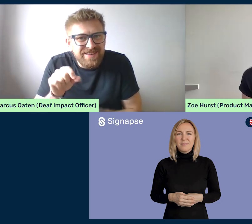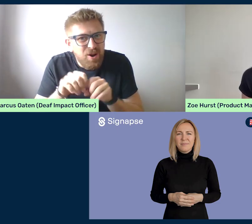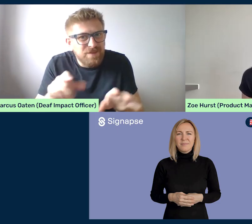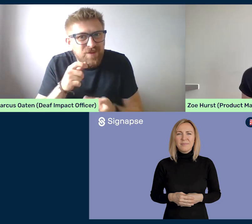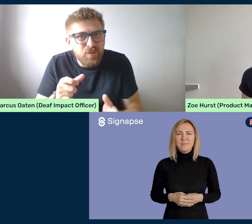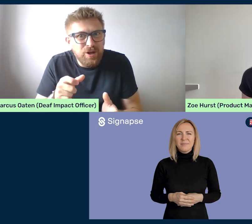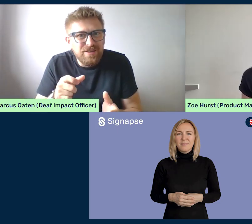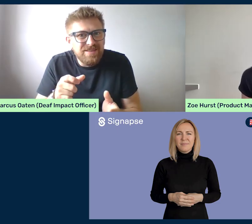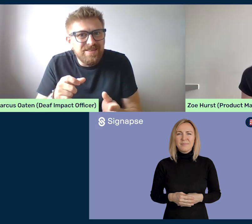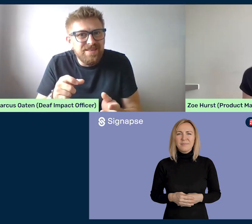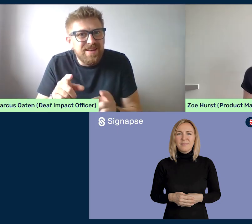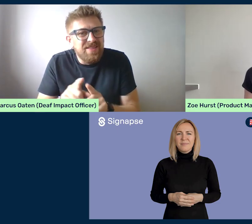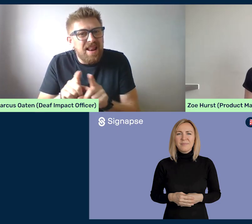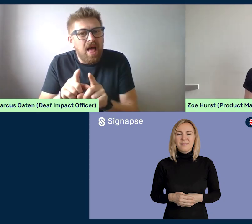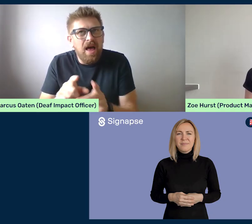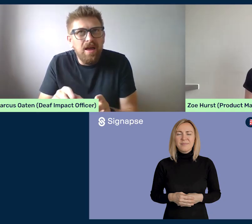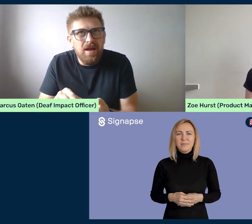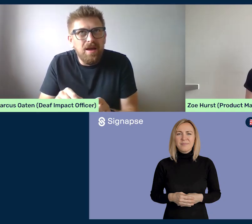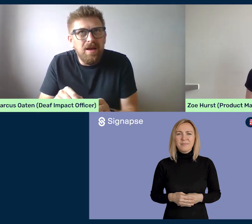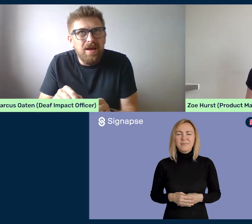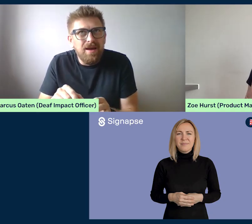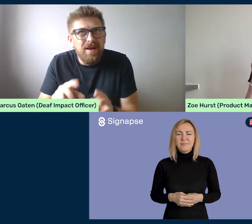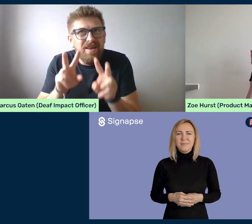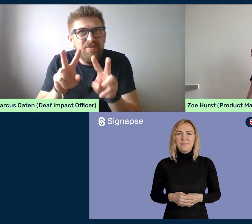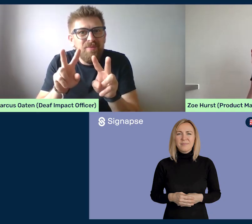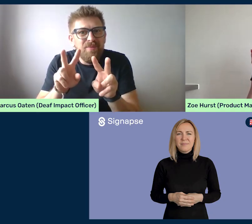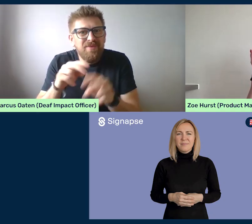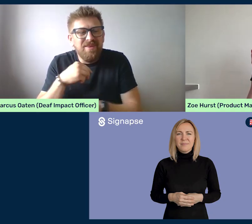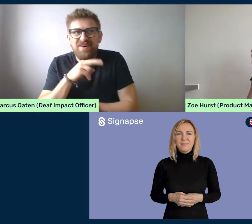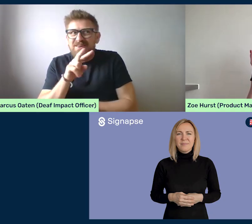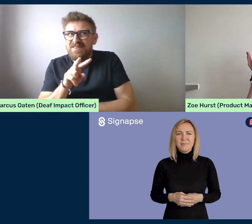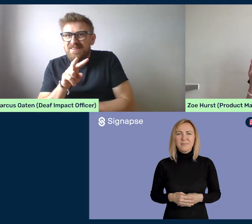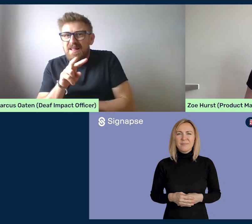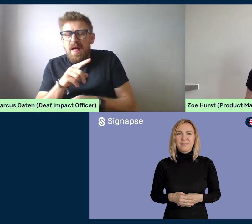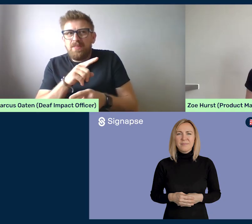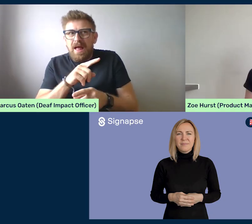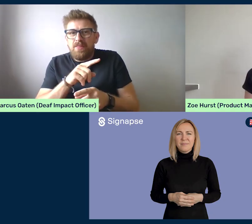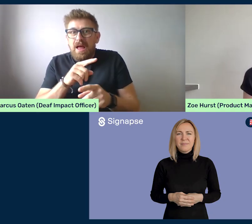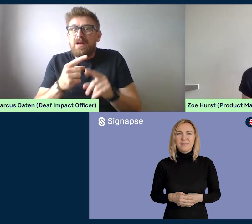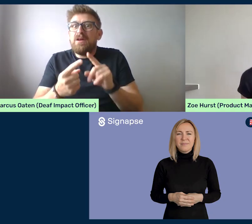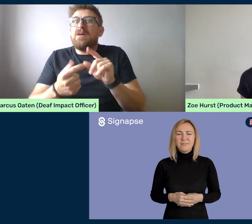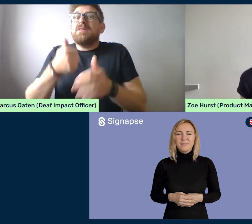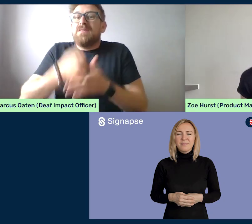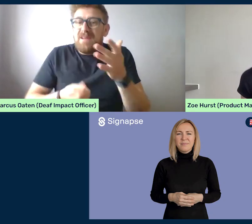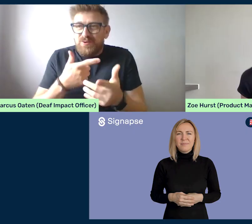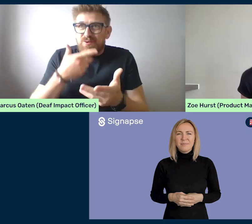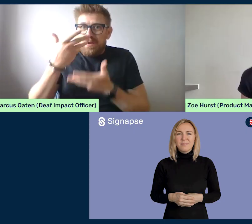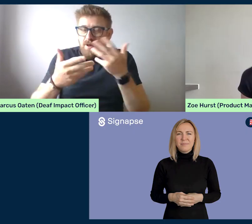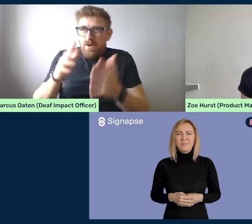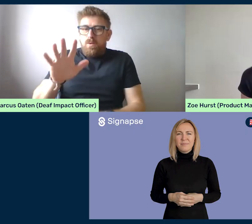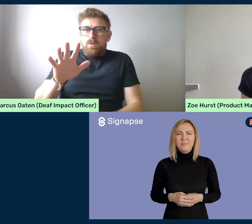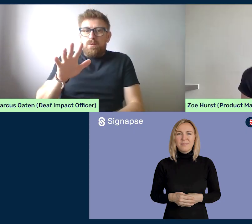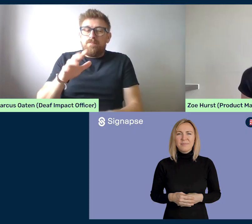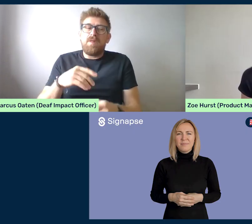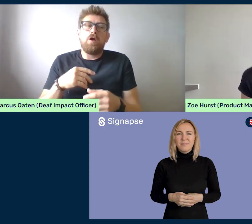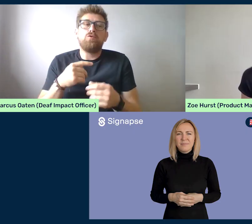were almost lost for words. They really were lost for words. It was like, oh, when you could see them watching it.